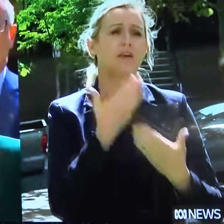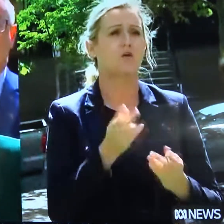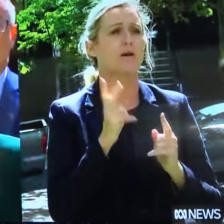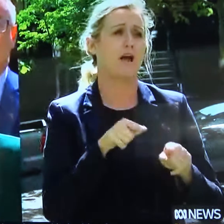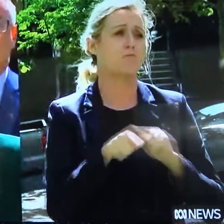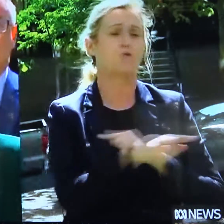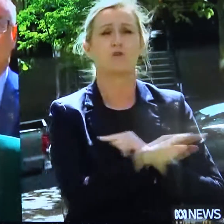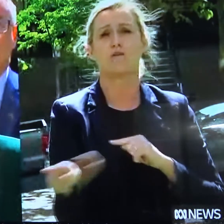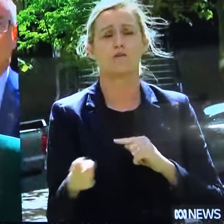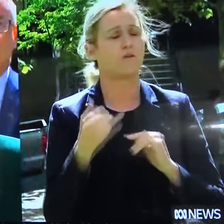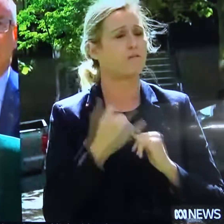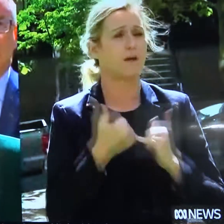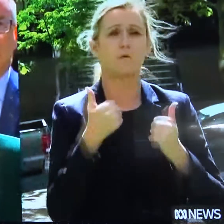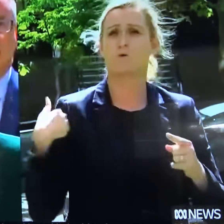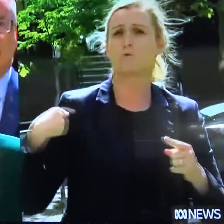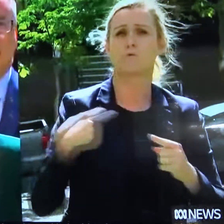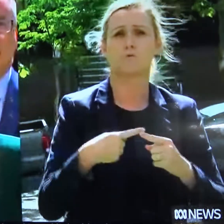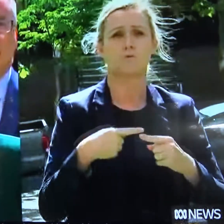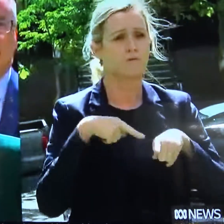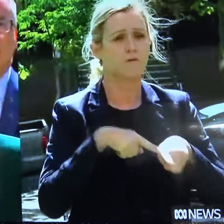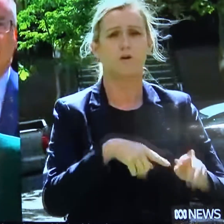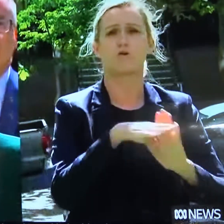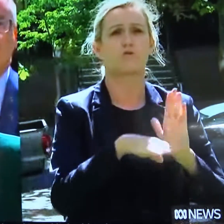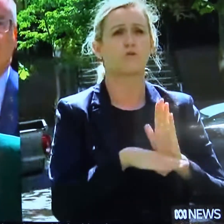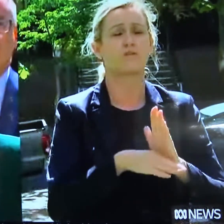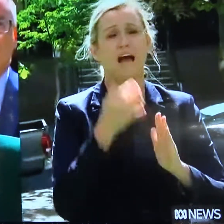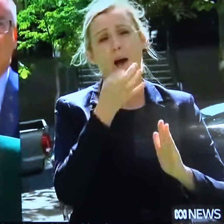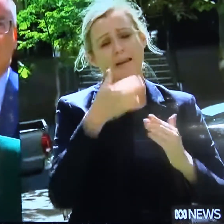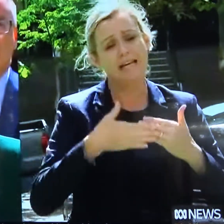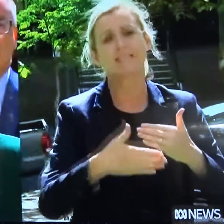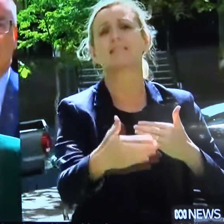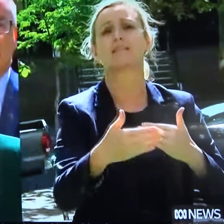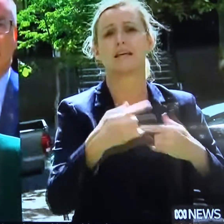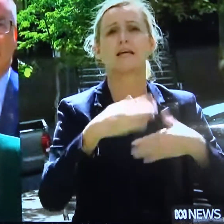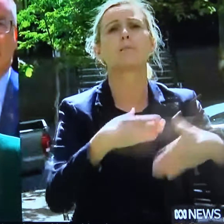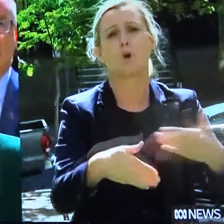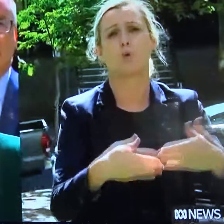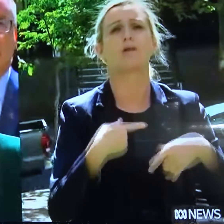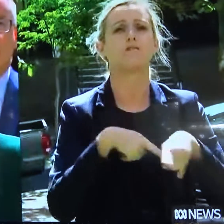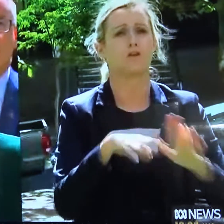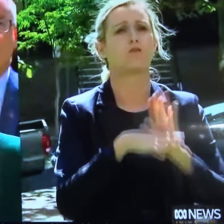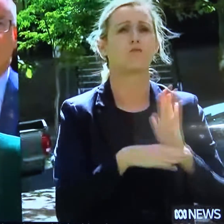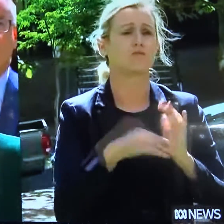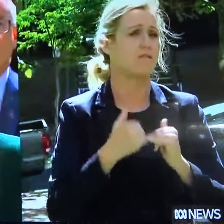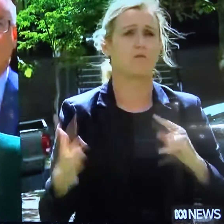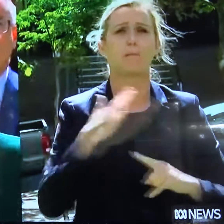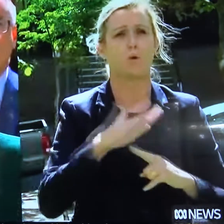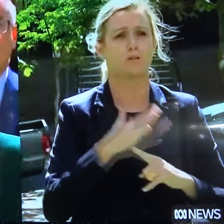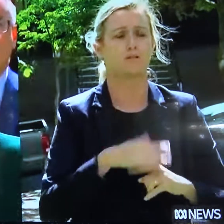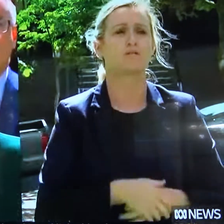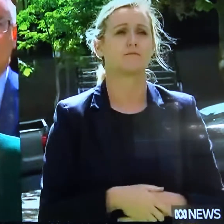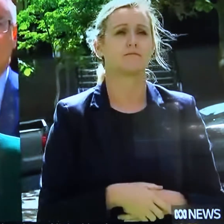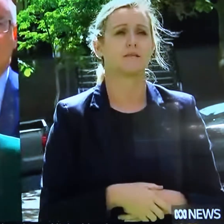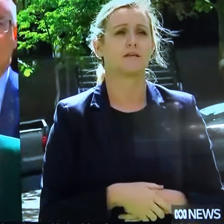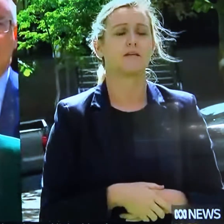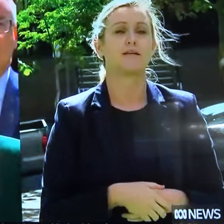amazing job and encourage you to continue because it's so important that occurs. I also wanted to acknowledge that in the last few days we